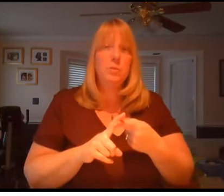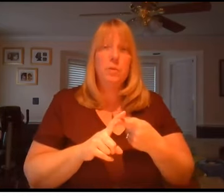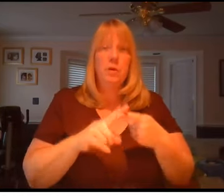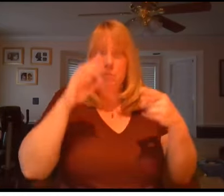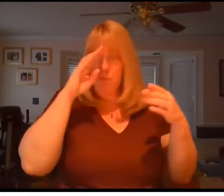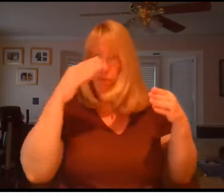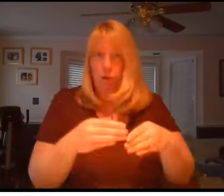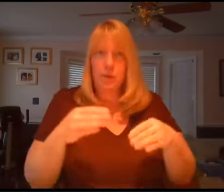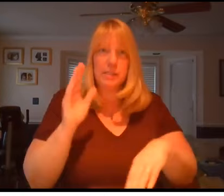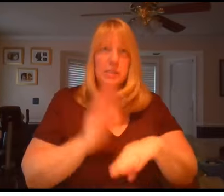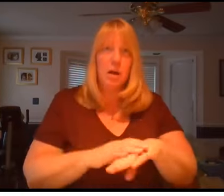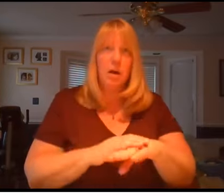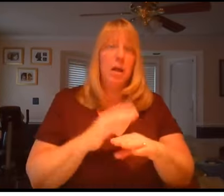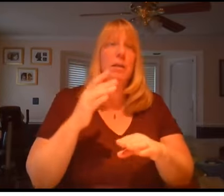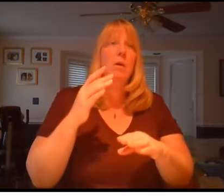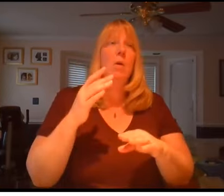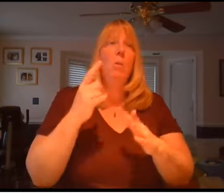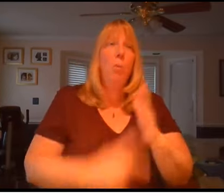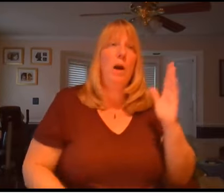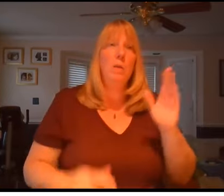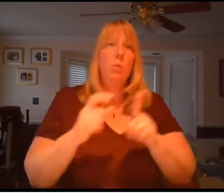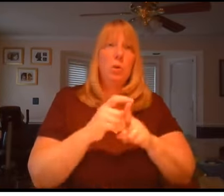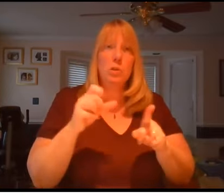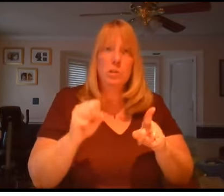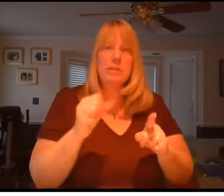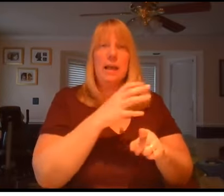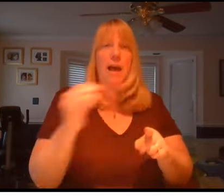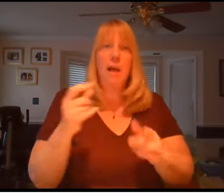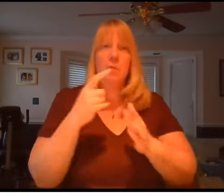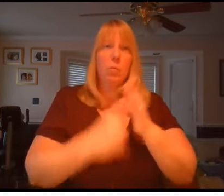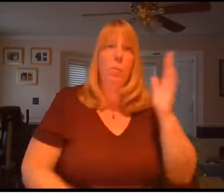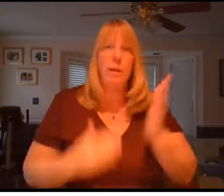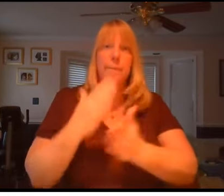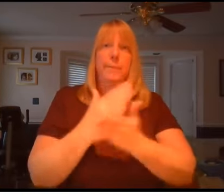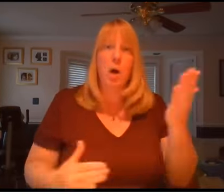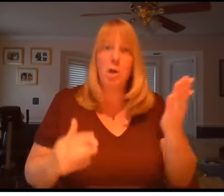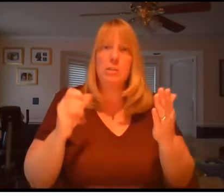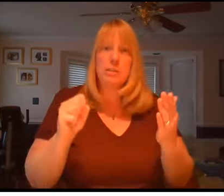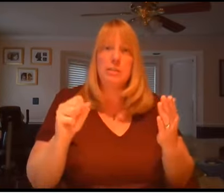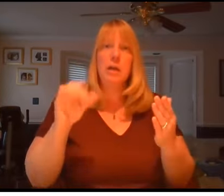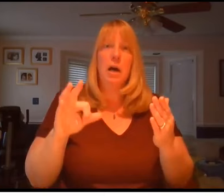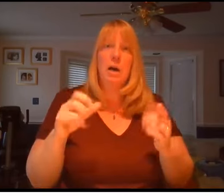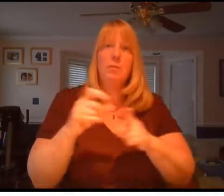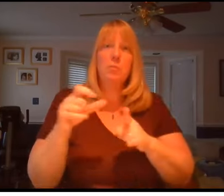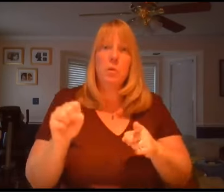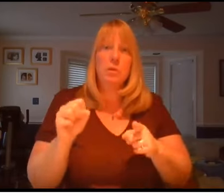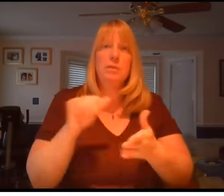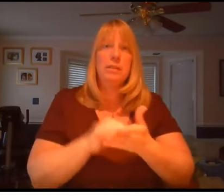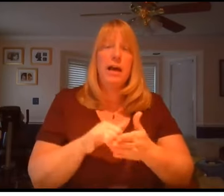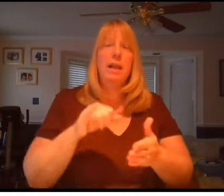to focus on what words and what parts of the